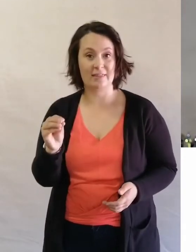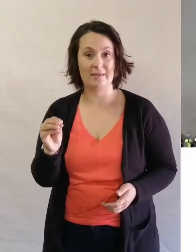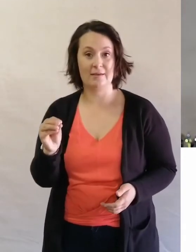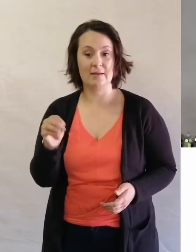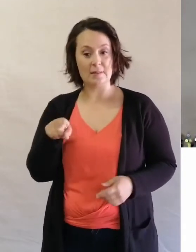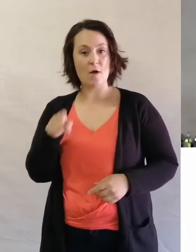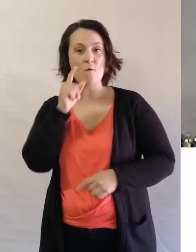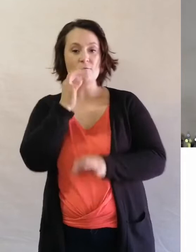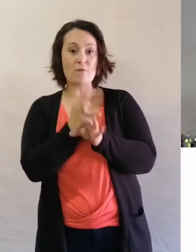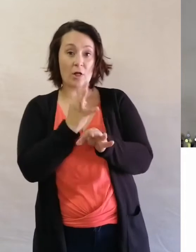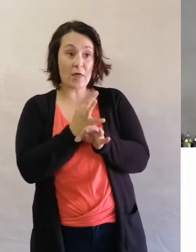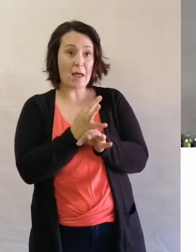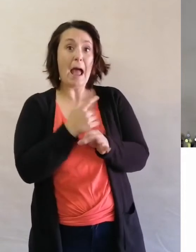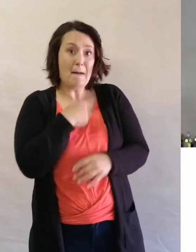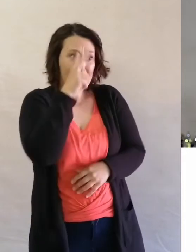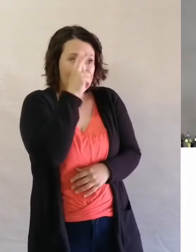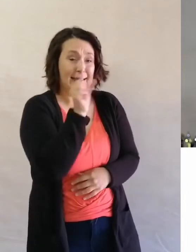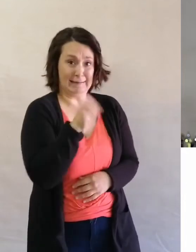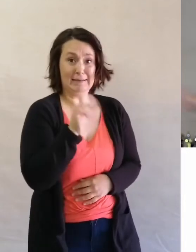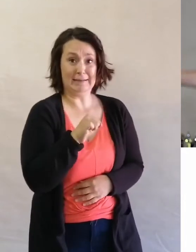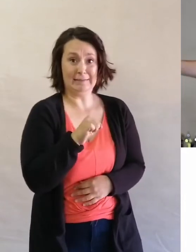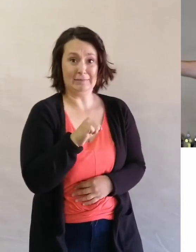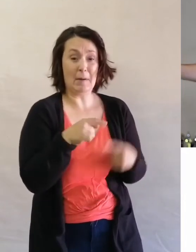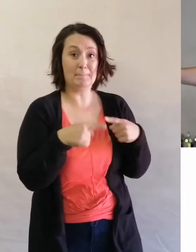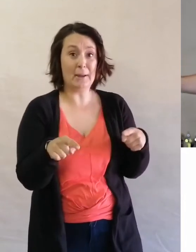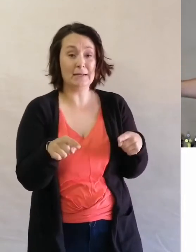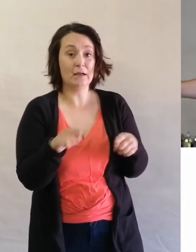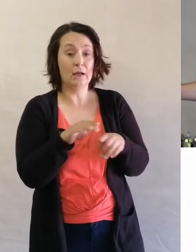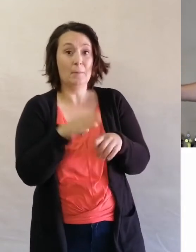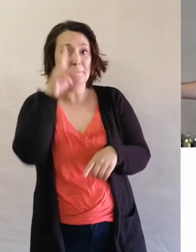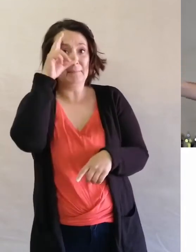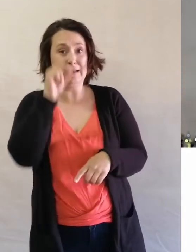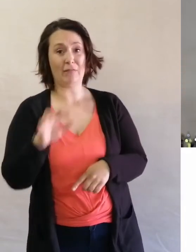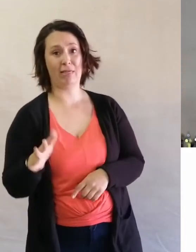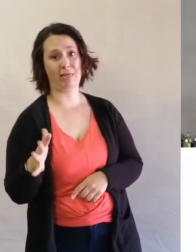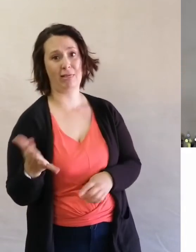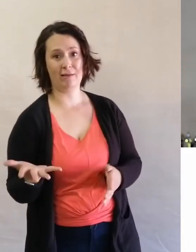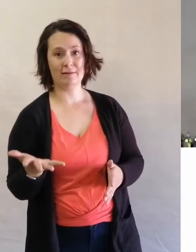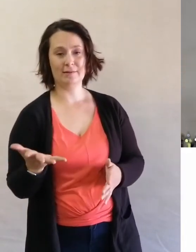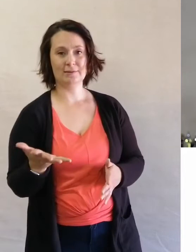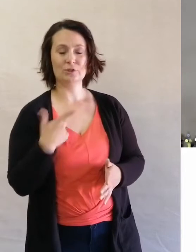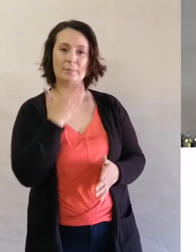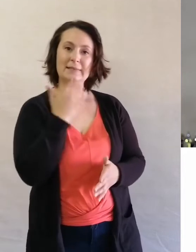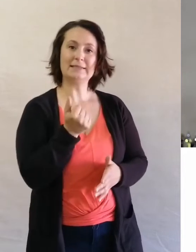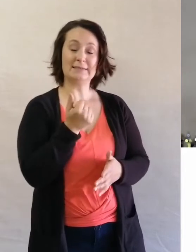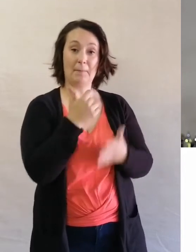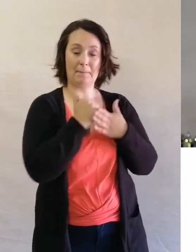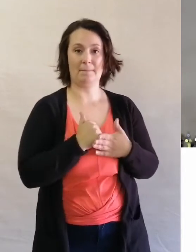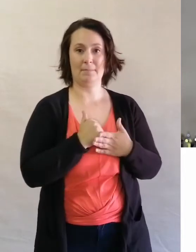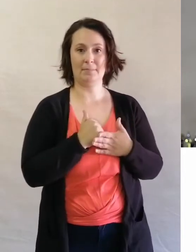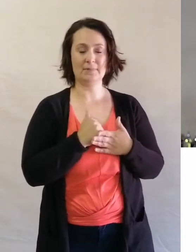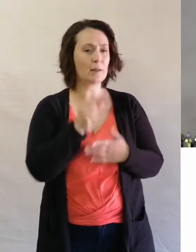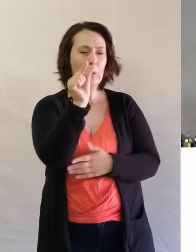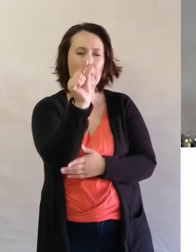guy's father, he says, look, I believe, but he's like, so much unbelief, help me there. Let me just hang on. And Jesus says, look, that's enough,